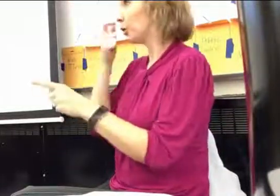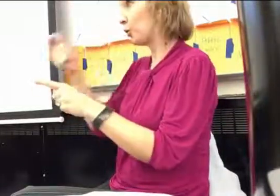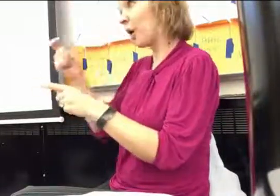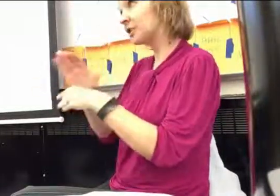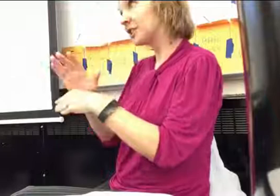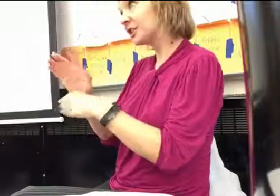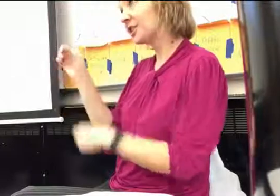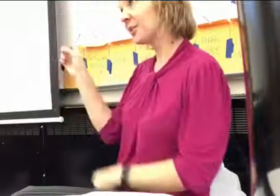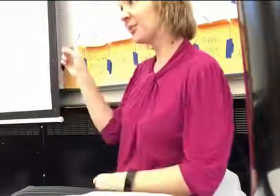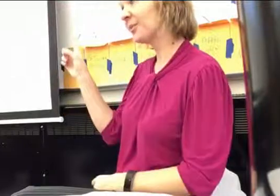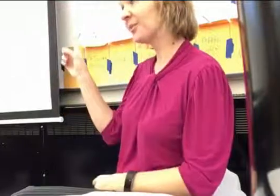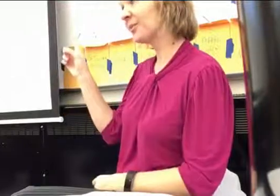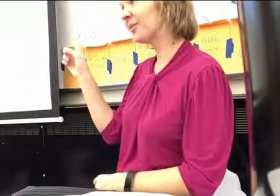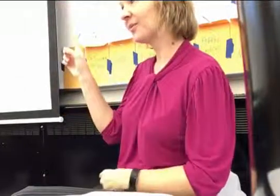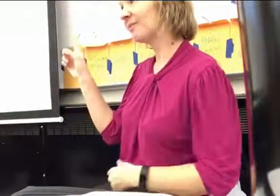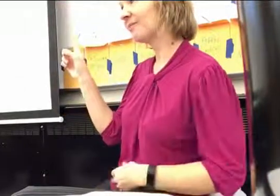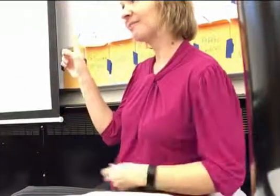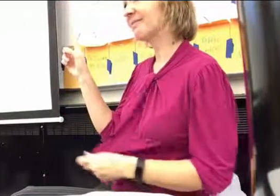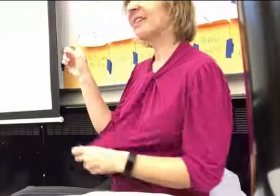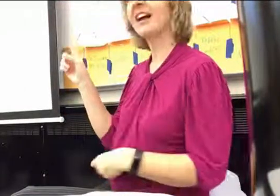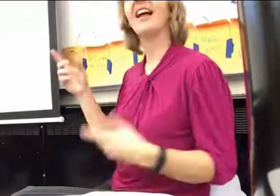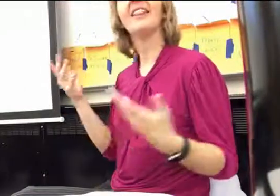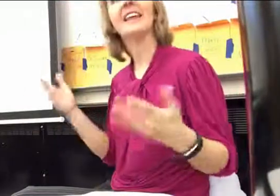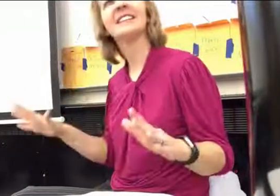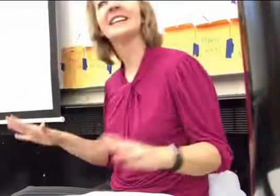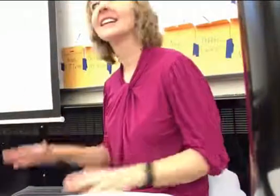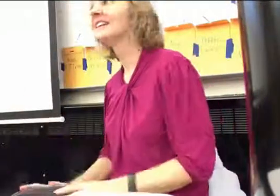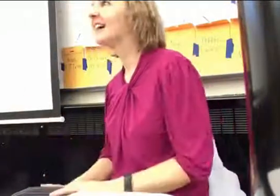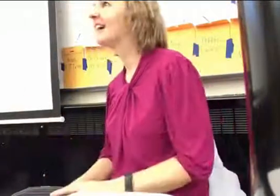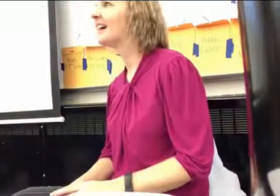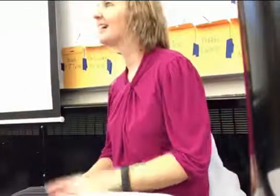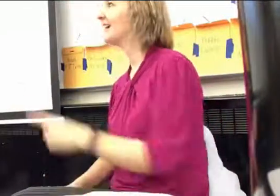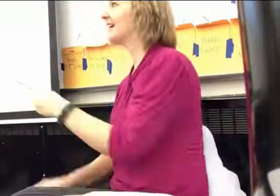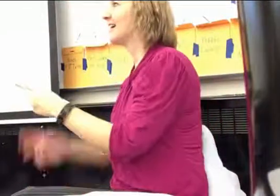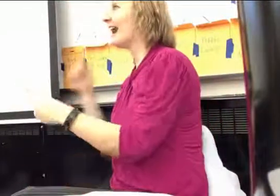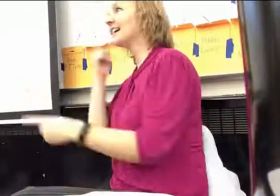Boss? A couple of people. That's it? I saw the cutscene.